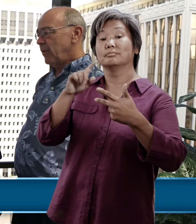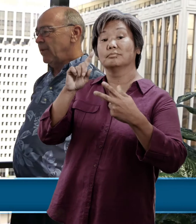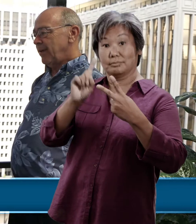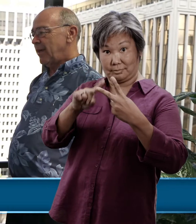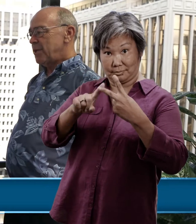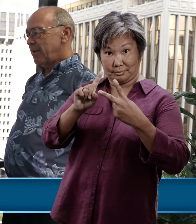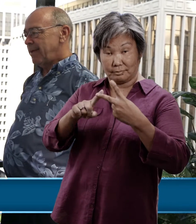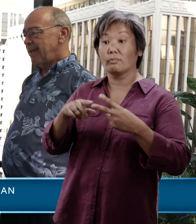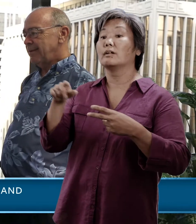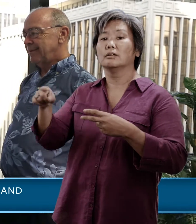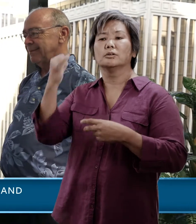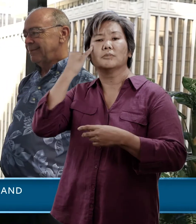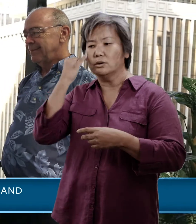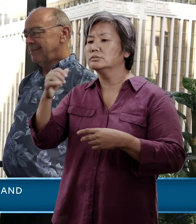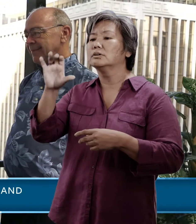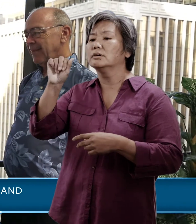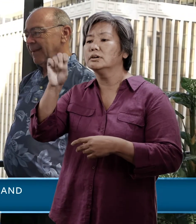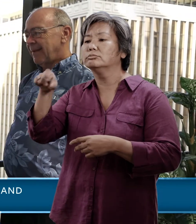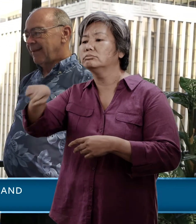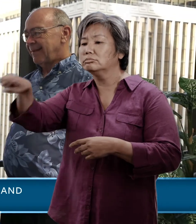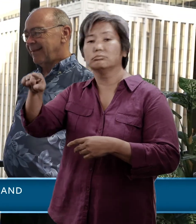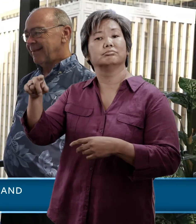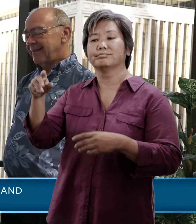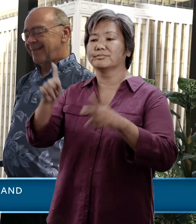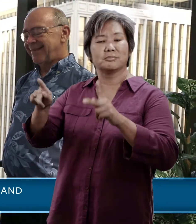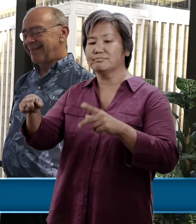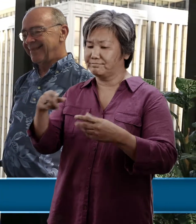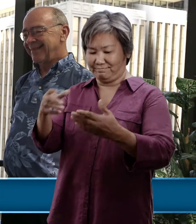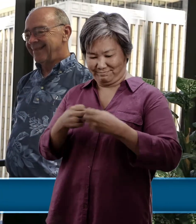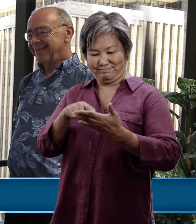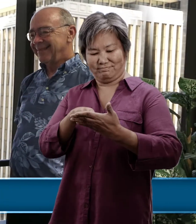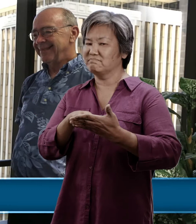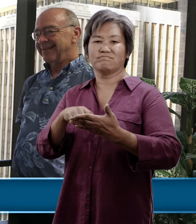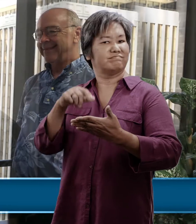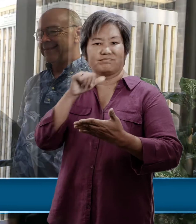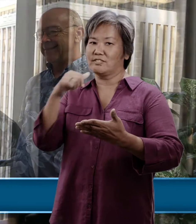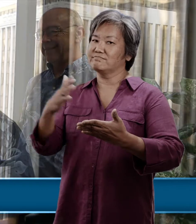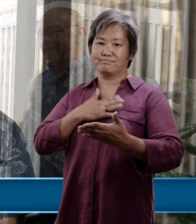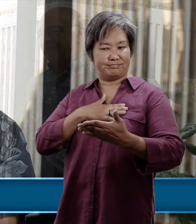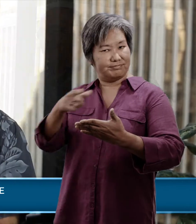The board sets our policies and makes recommendations about cases that are appealed.